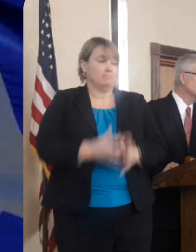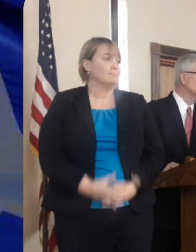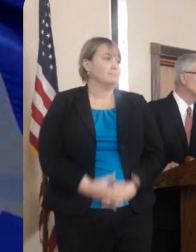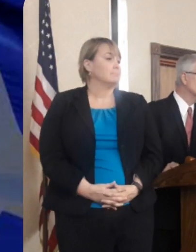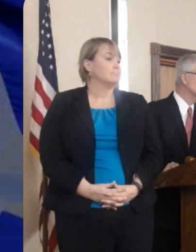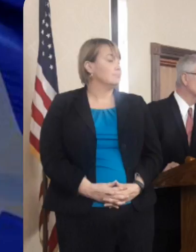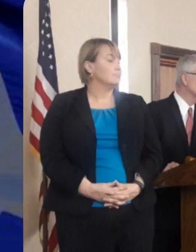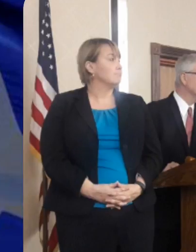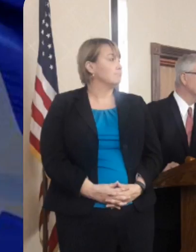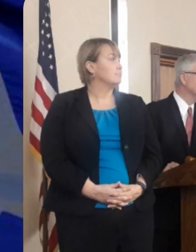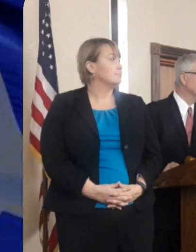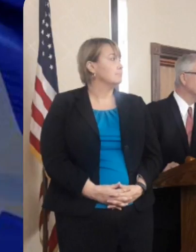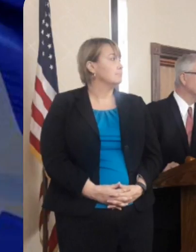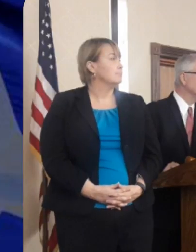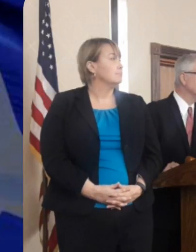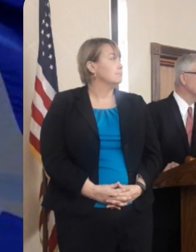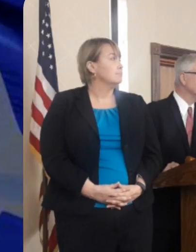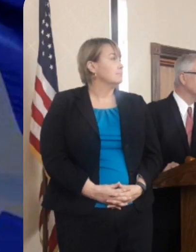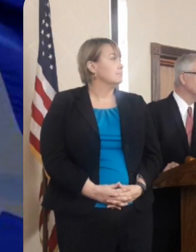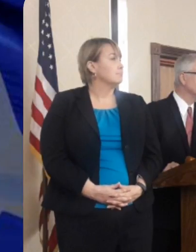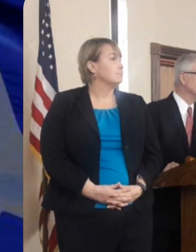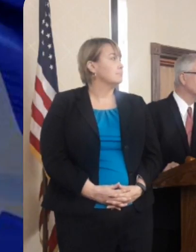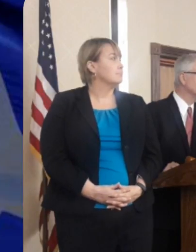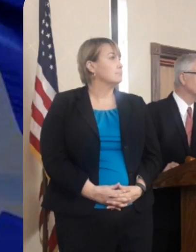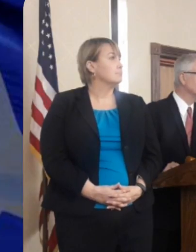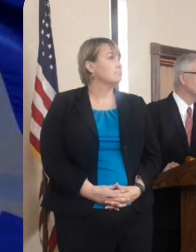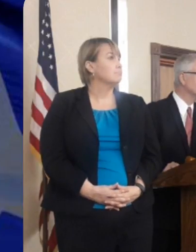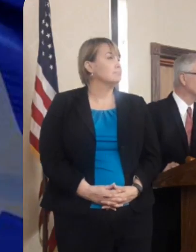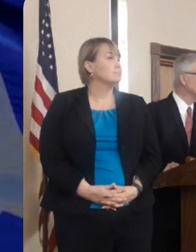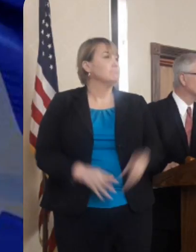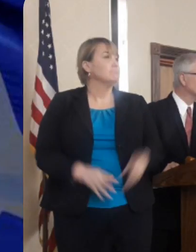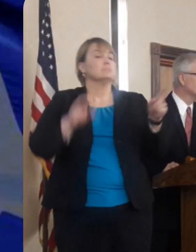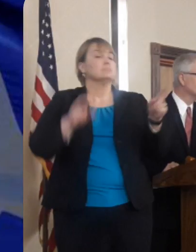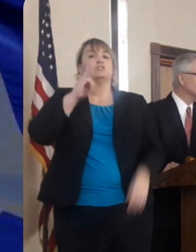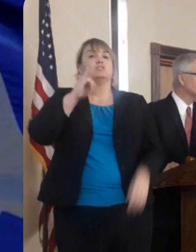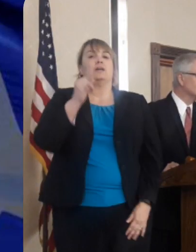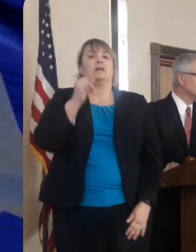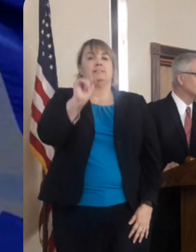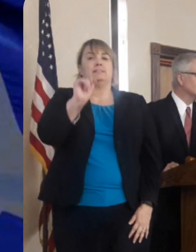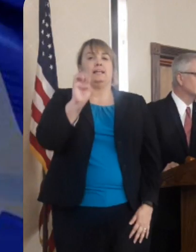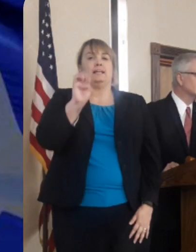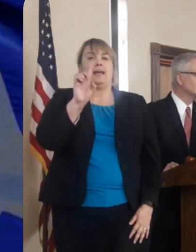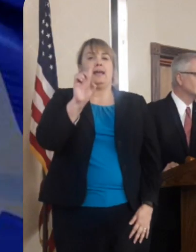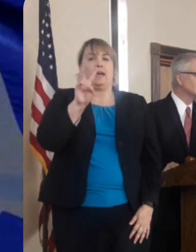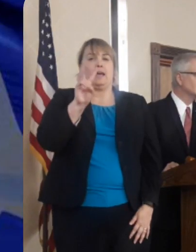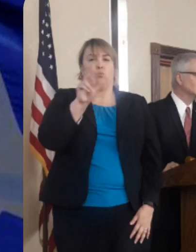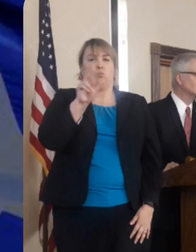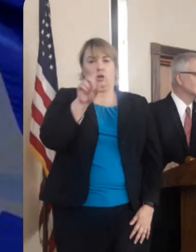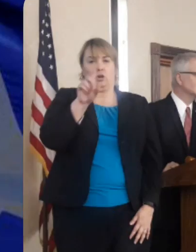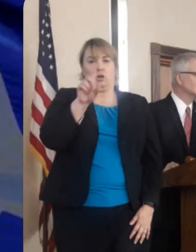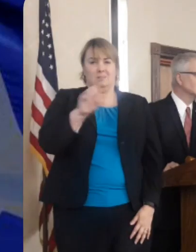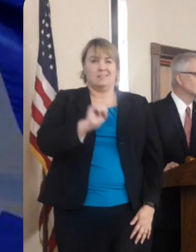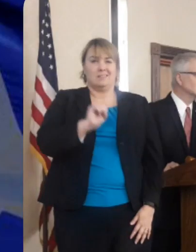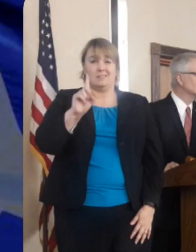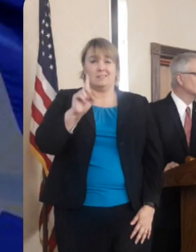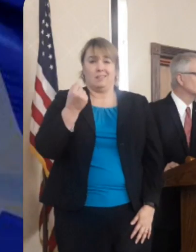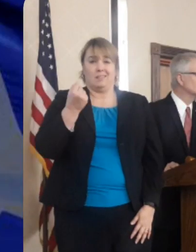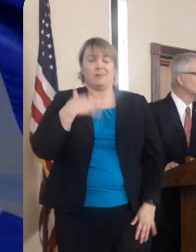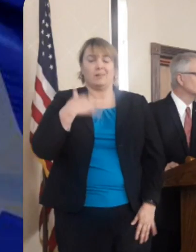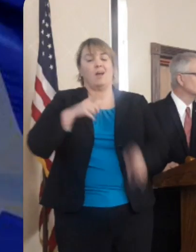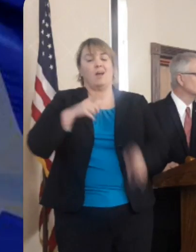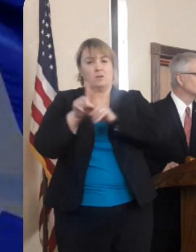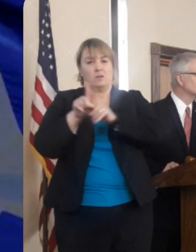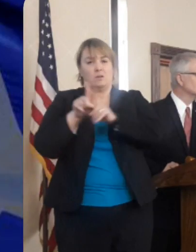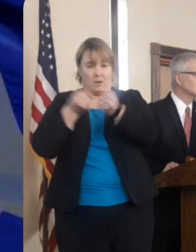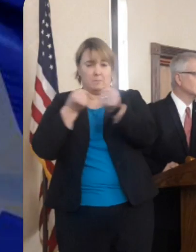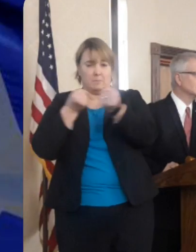Mr. Chairman, JT of SD11, I'm also speaking in favor of this. One of the things, as my distinguished colleague, Mr. Sis,